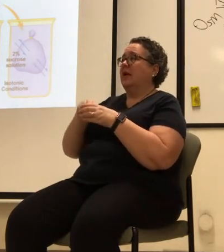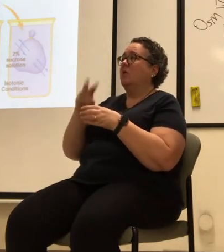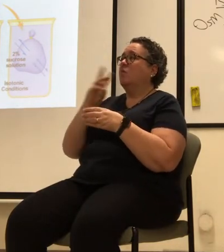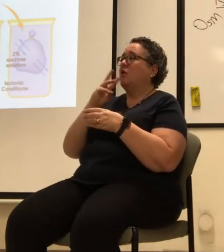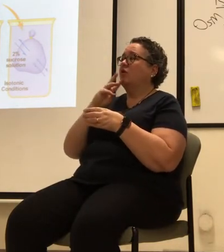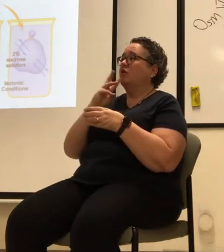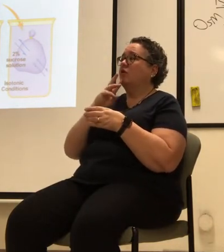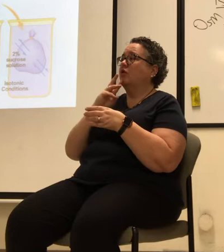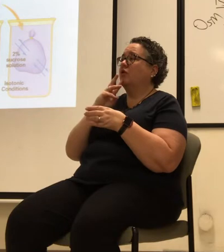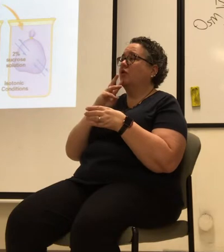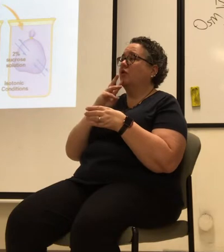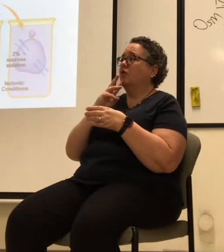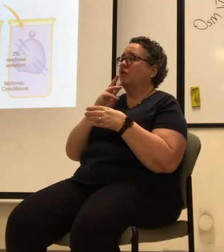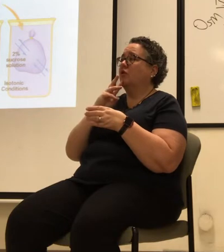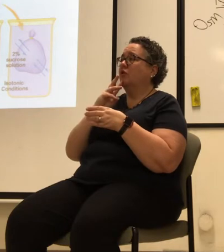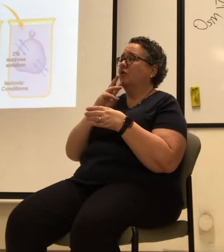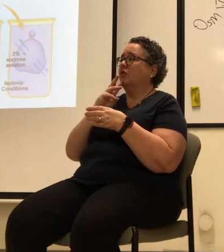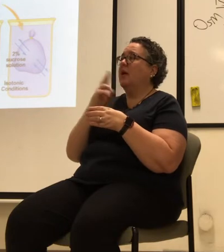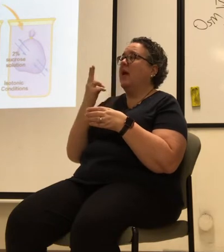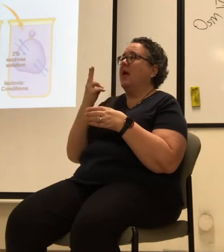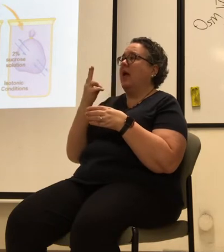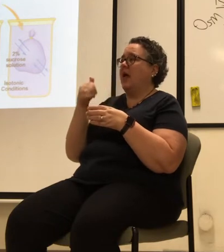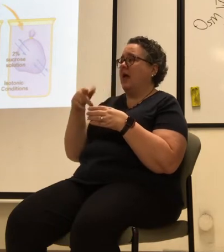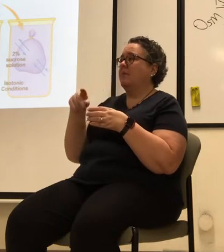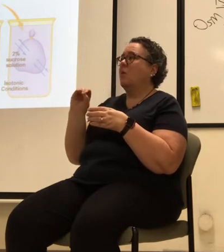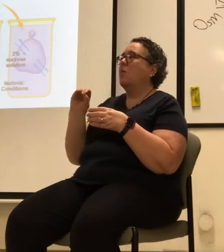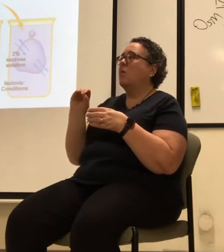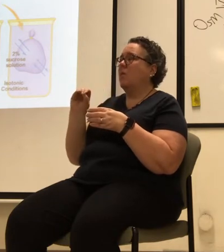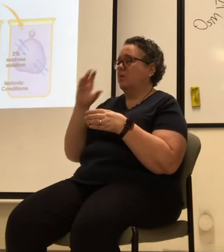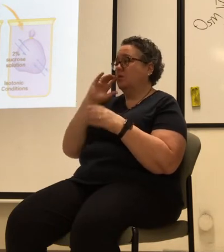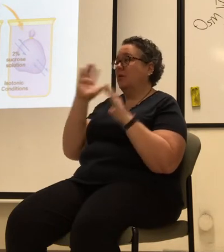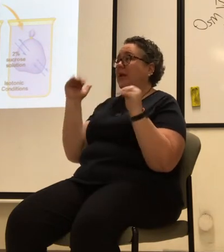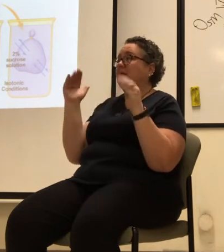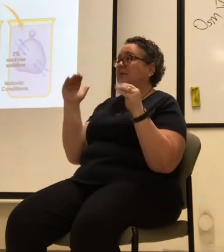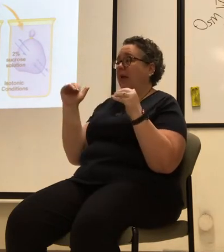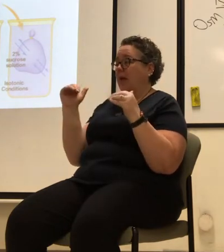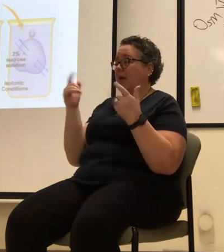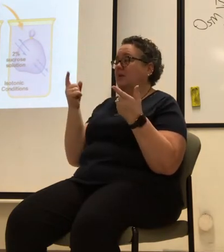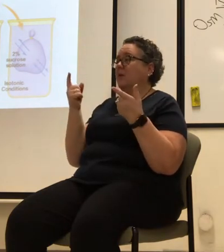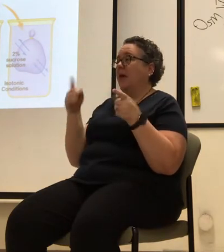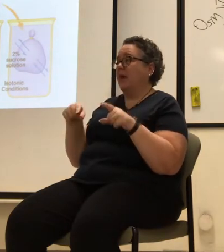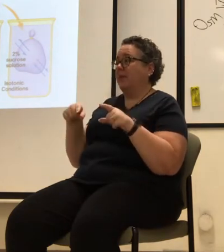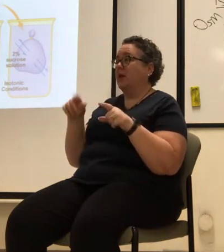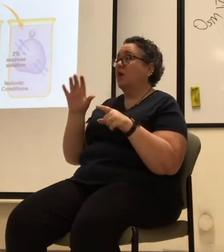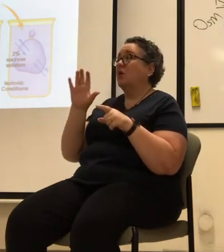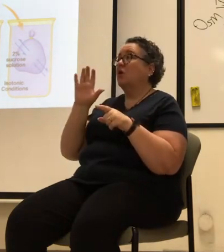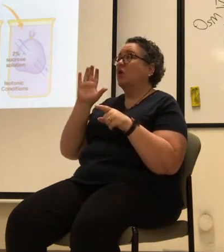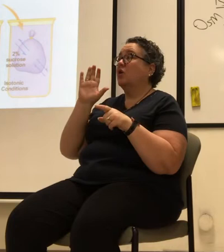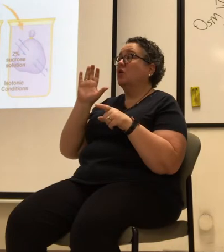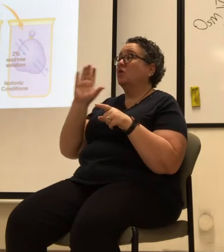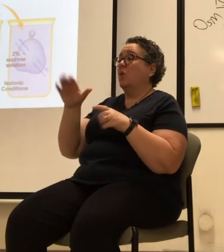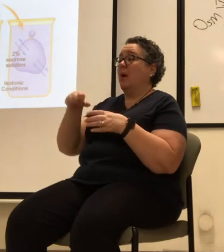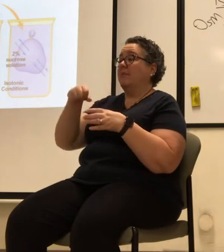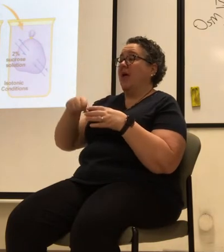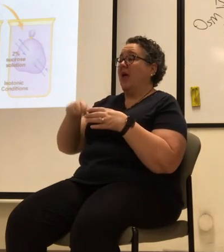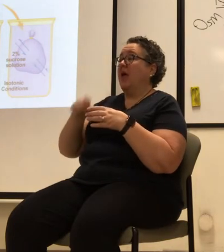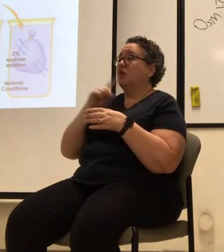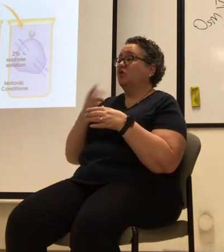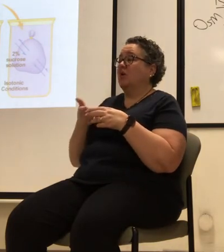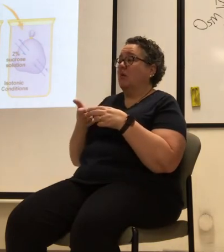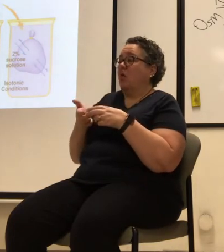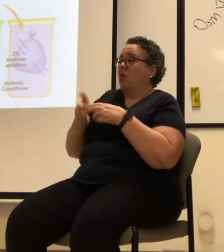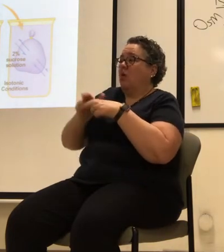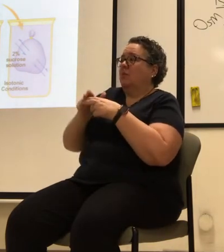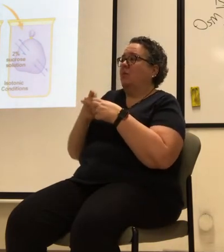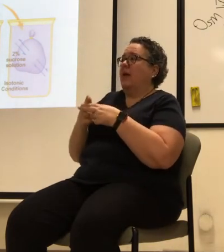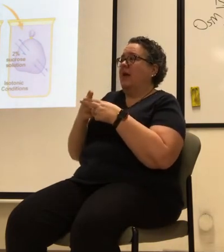water? This one. So you'd expect that your bag should gain weight. Okay, that's why